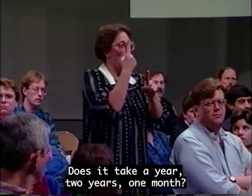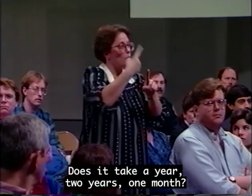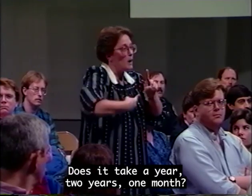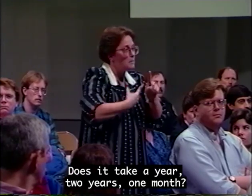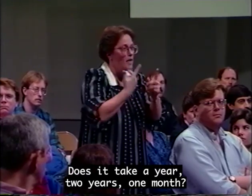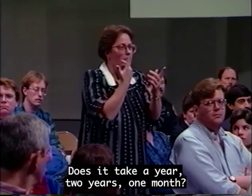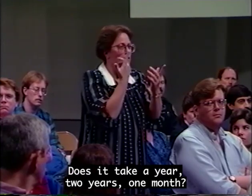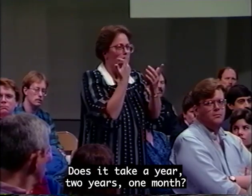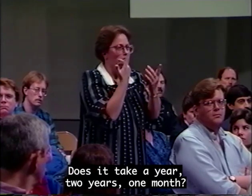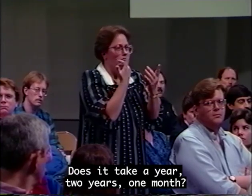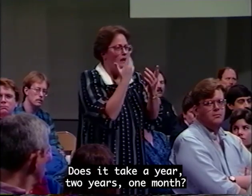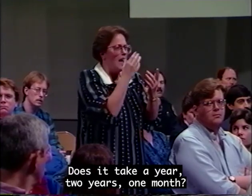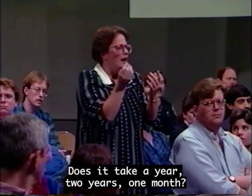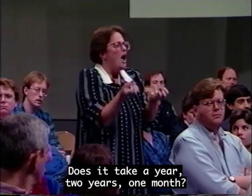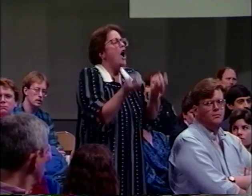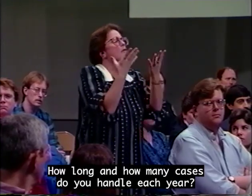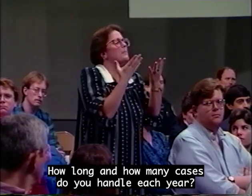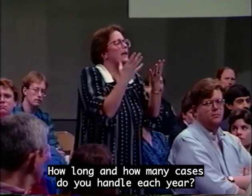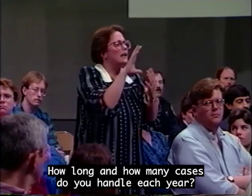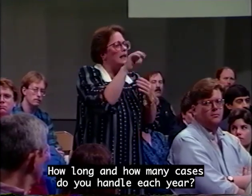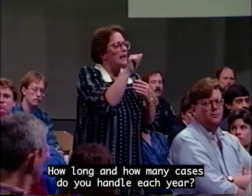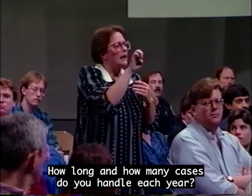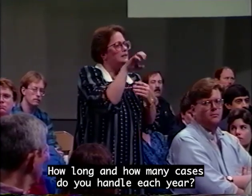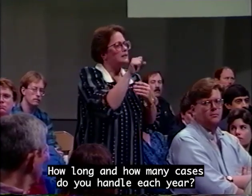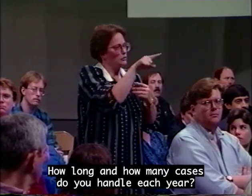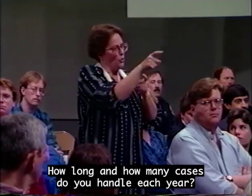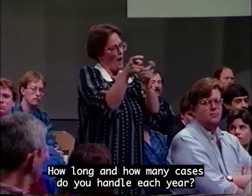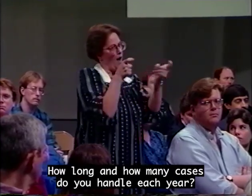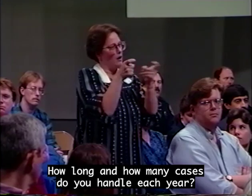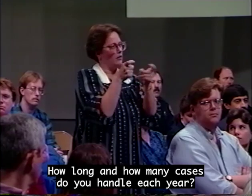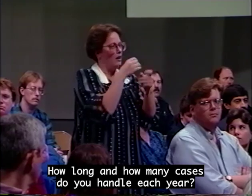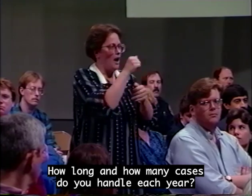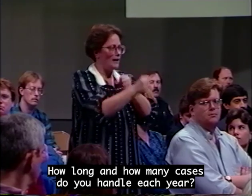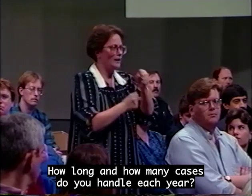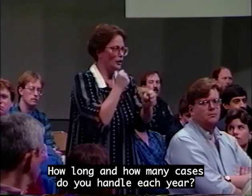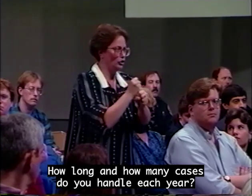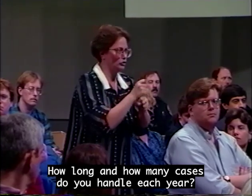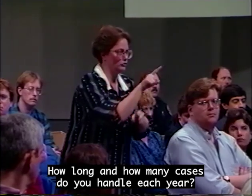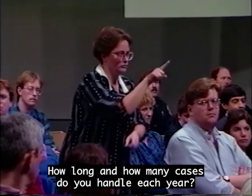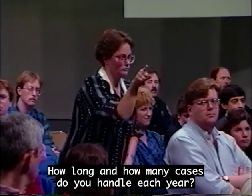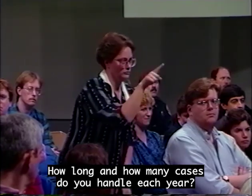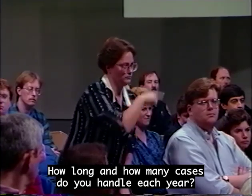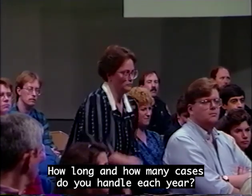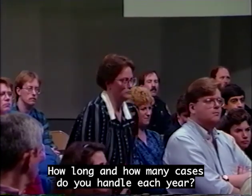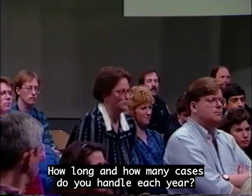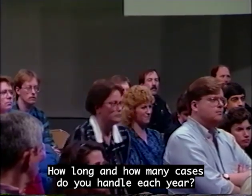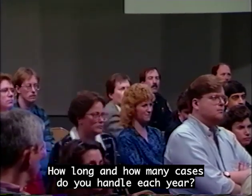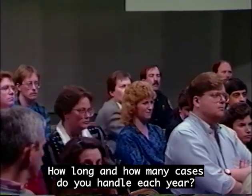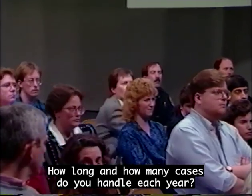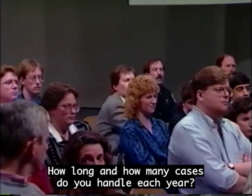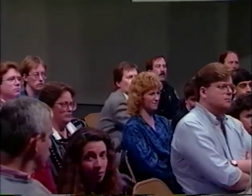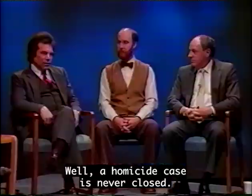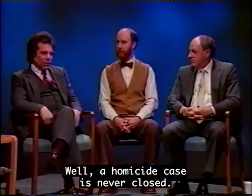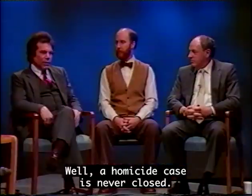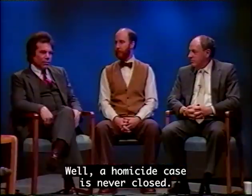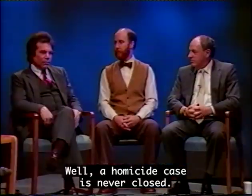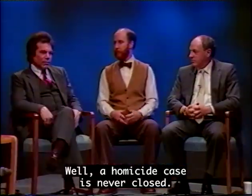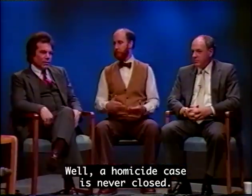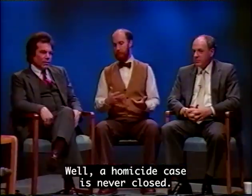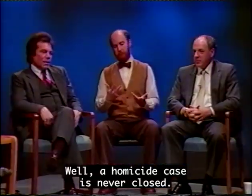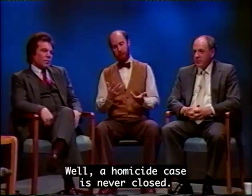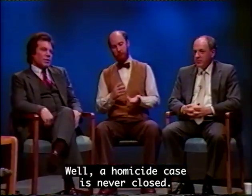take a year, 2 years, 1 month? How long, and how many cases do you handle each year?